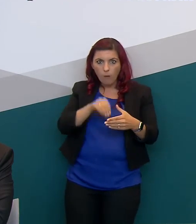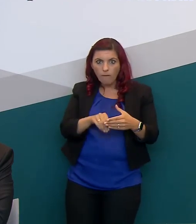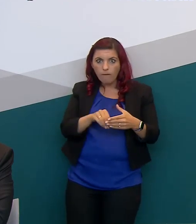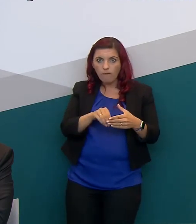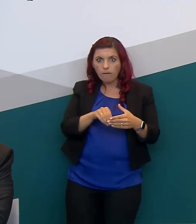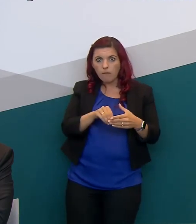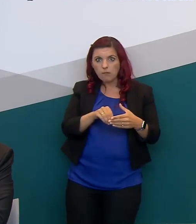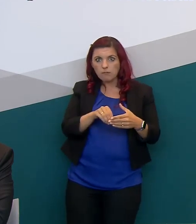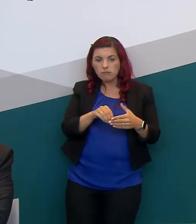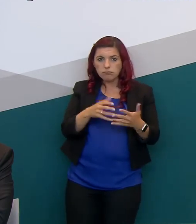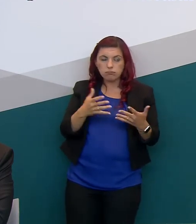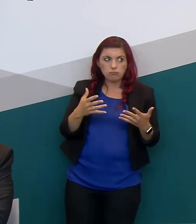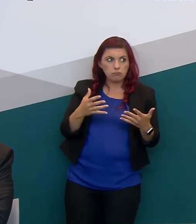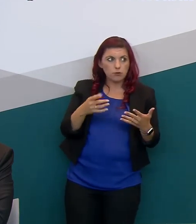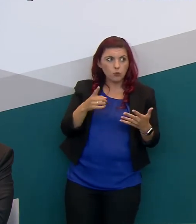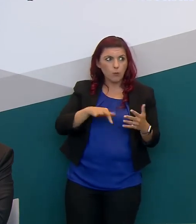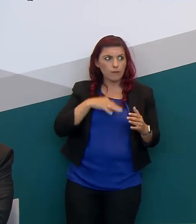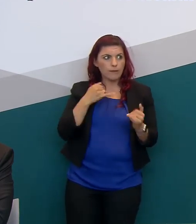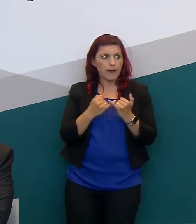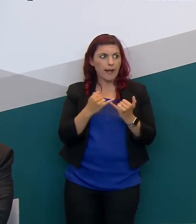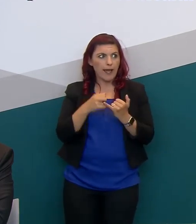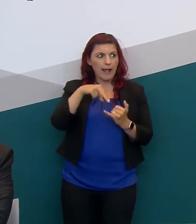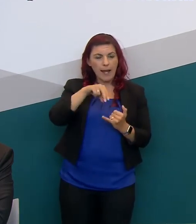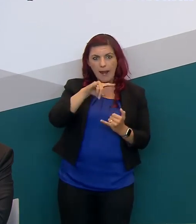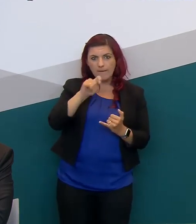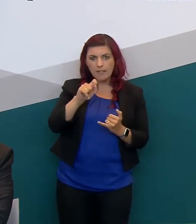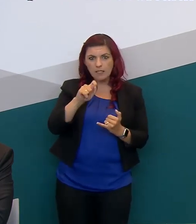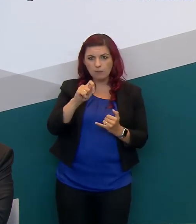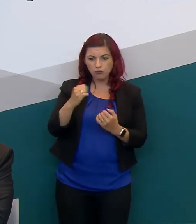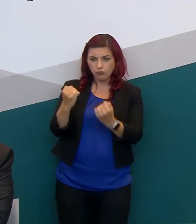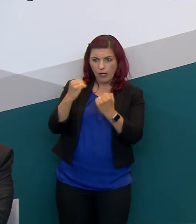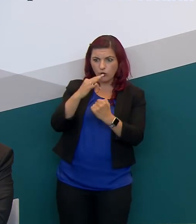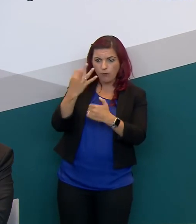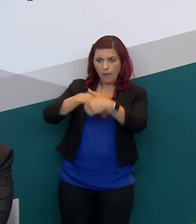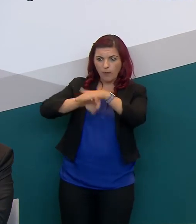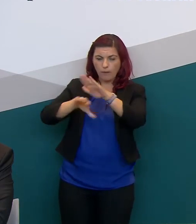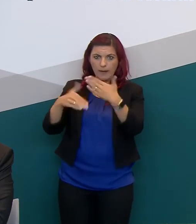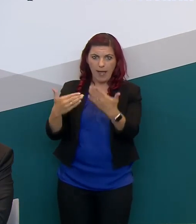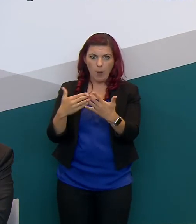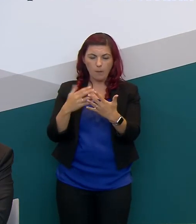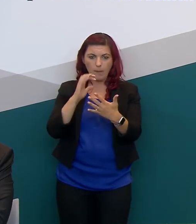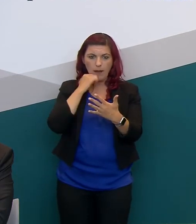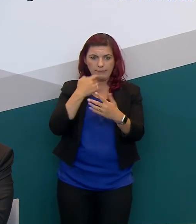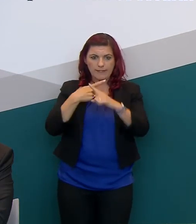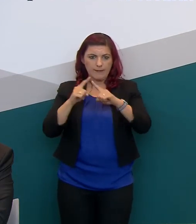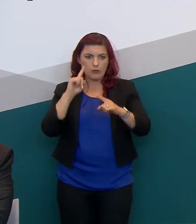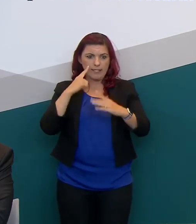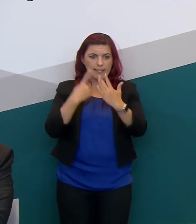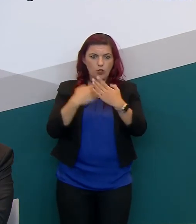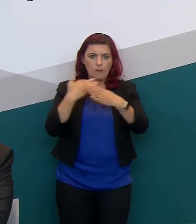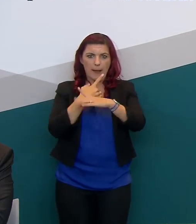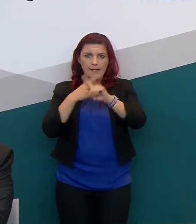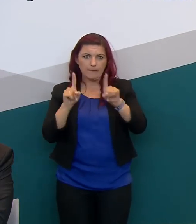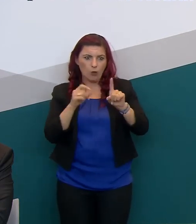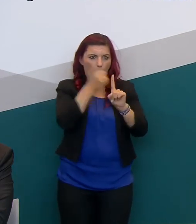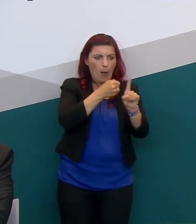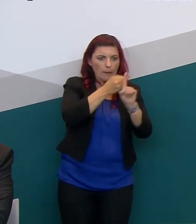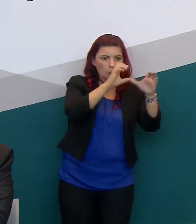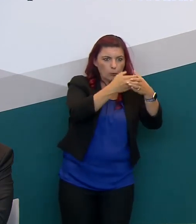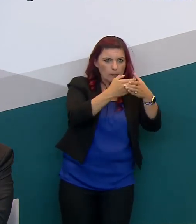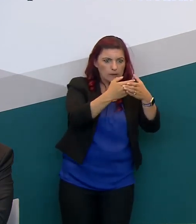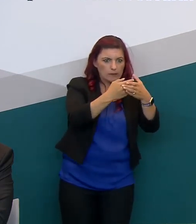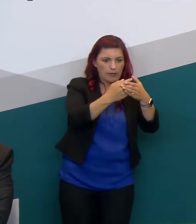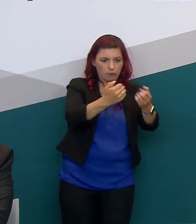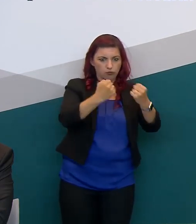2. Do you feel like NEF is under pressure from the government and from different business groups, different lobby groups, to try and speed things up? Do you think that's